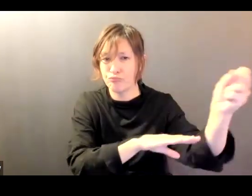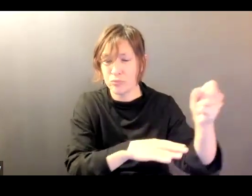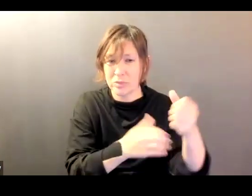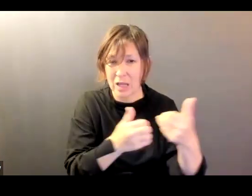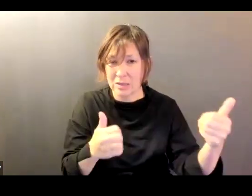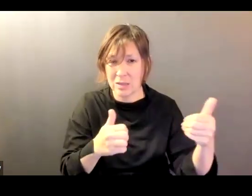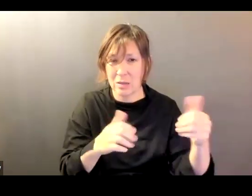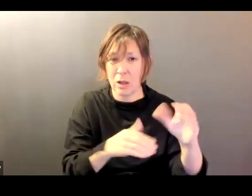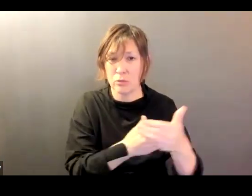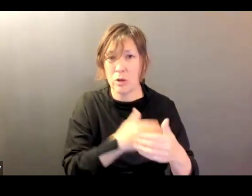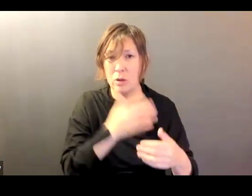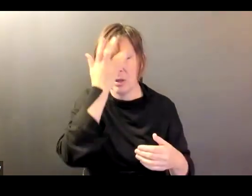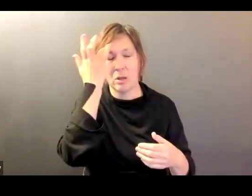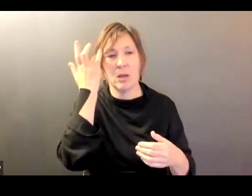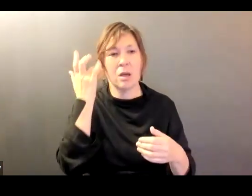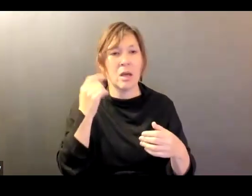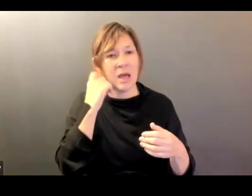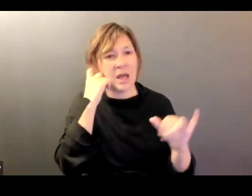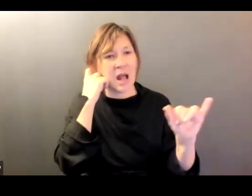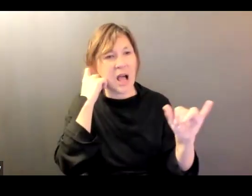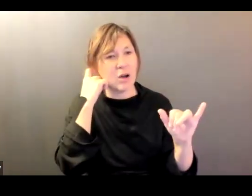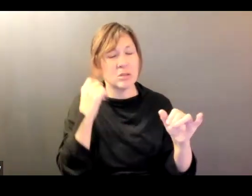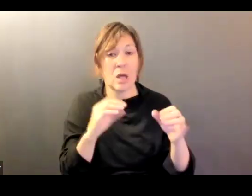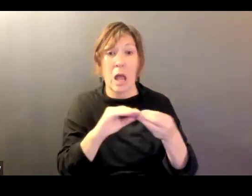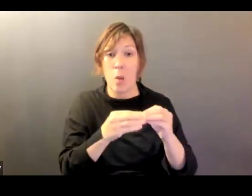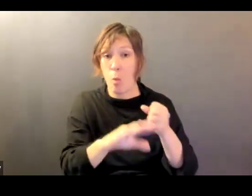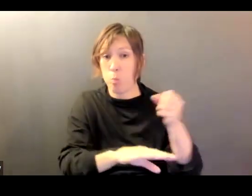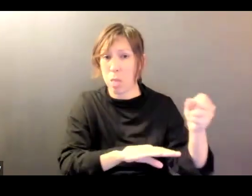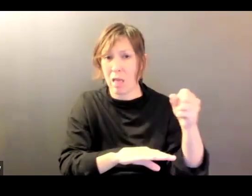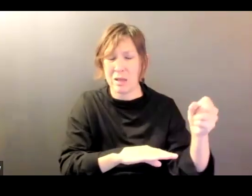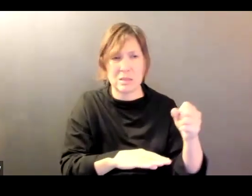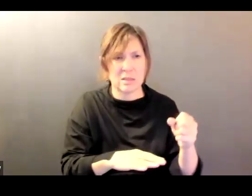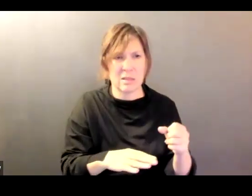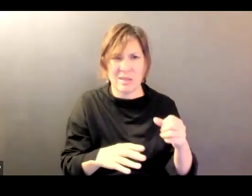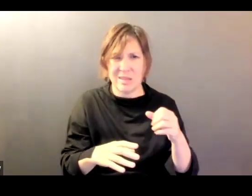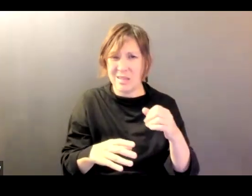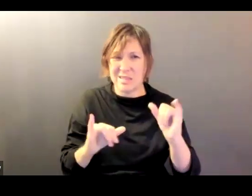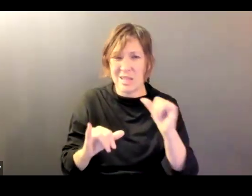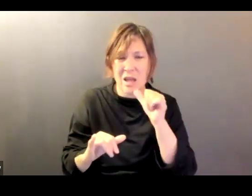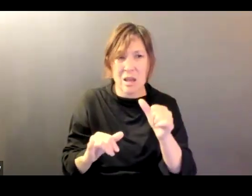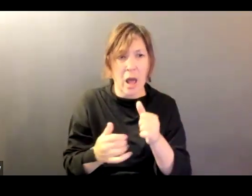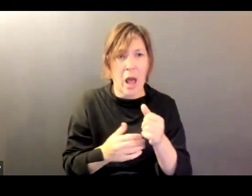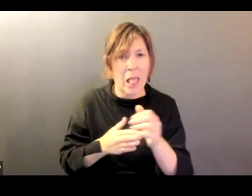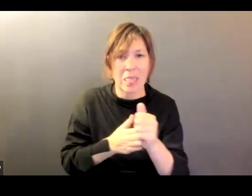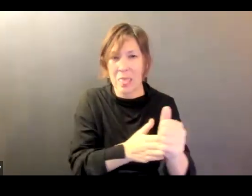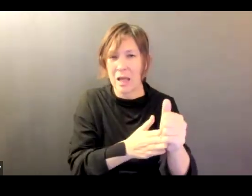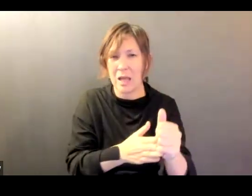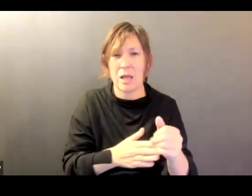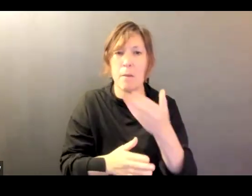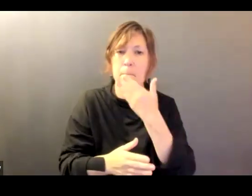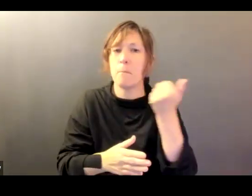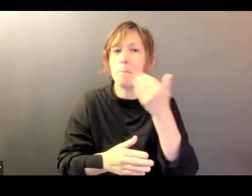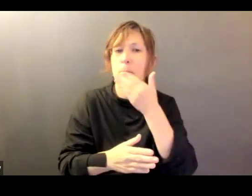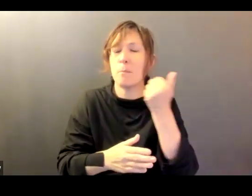placement has moved faster than academic outcomes. So MCAS results for students with disabilities and inclusion in sub-separate settings are mostly flat or